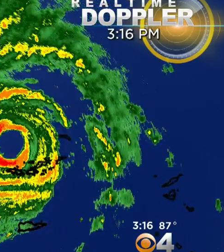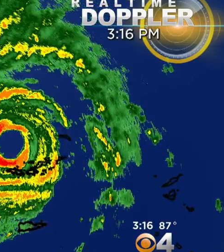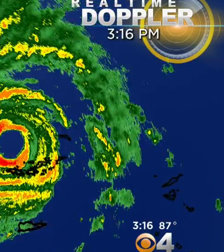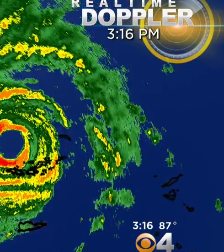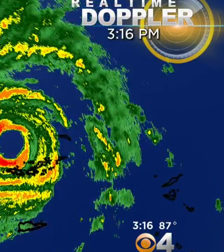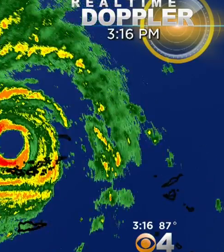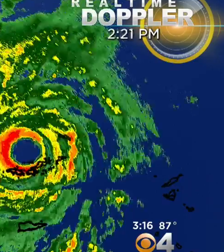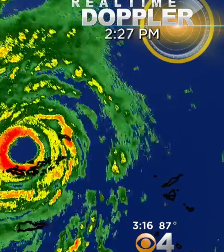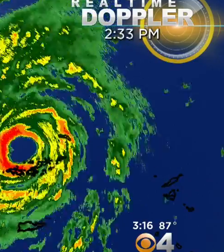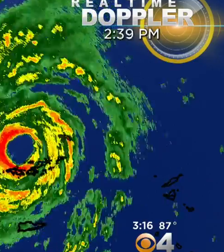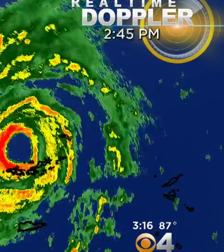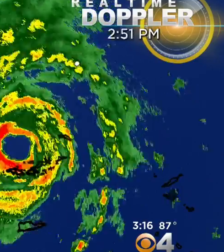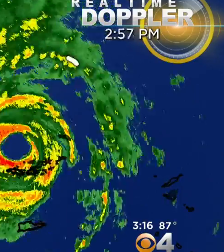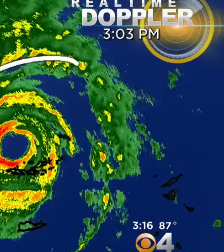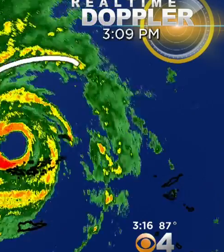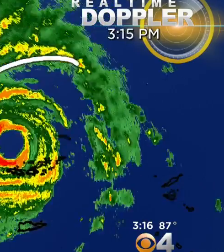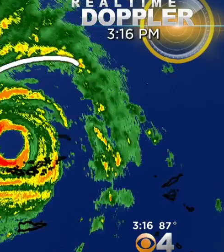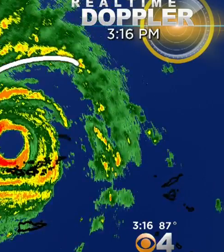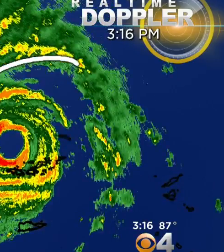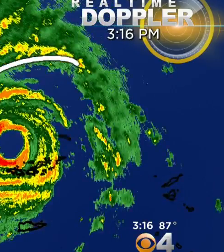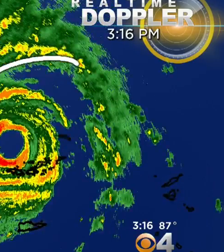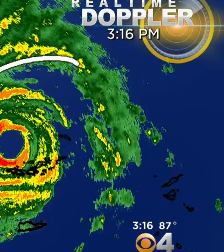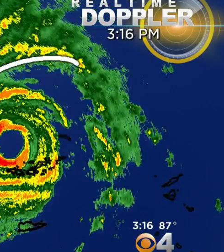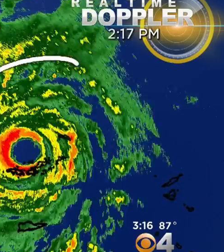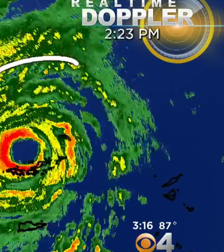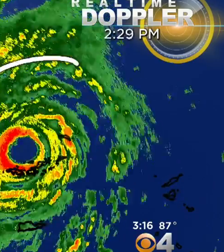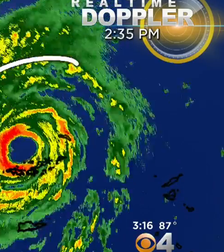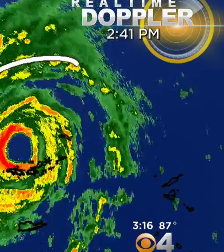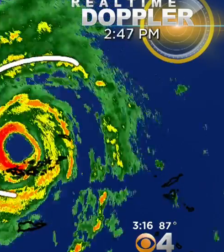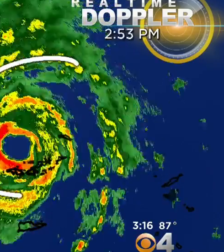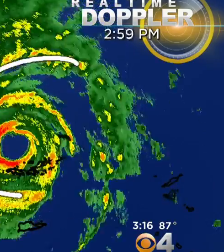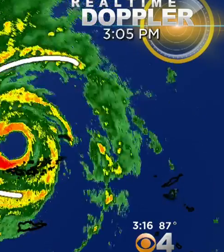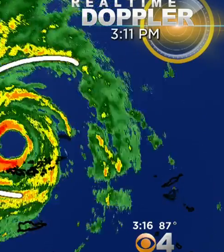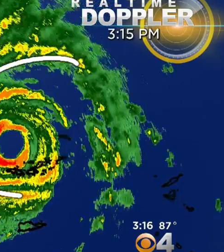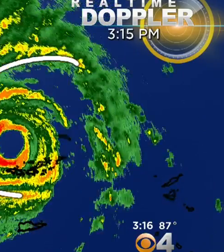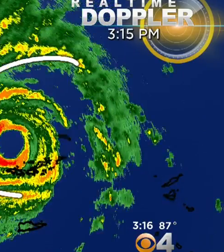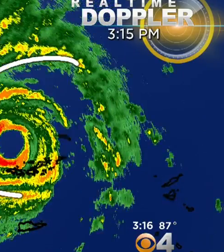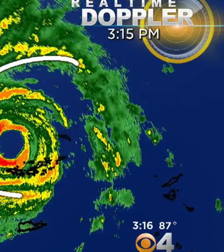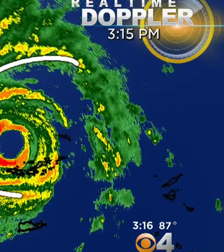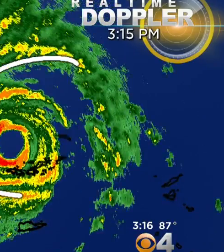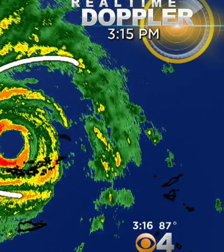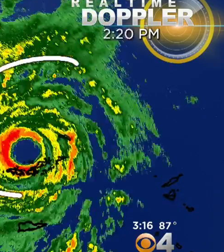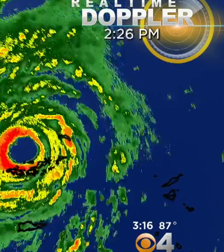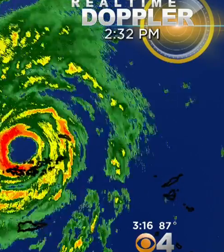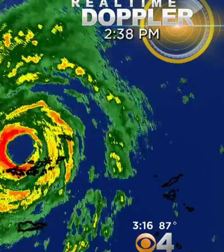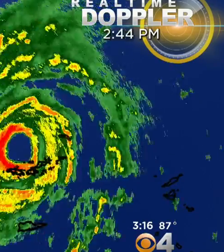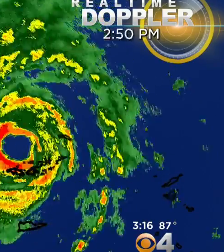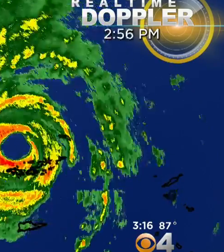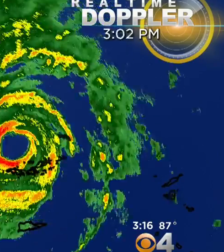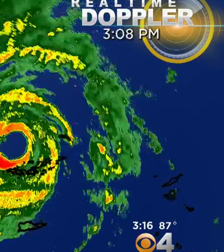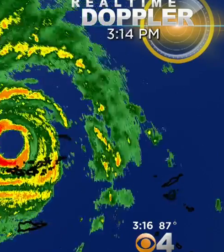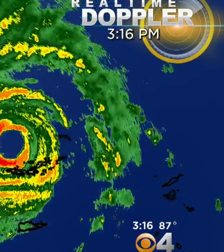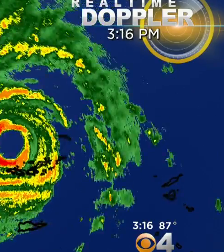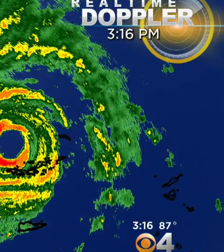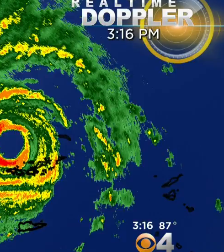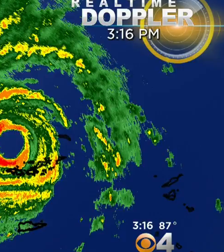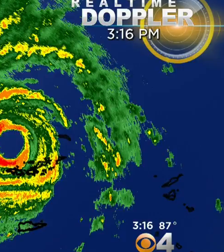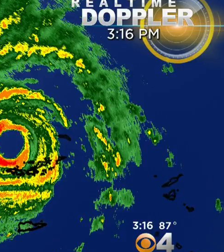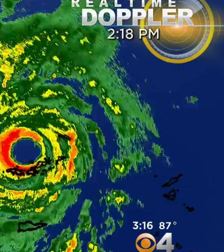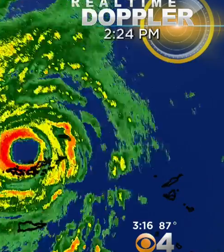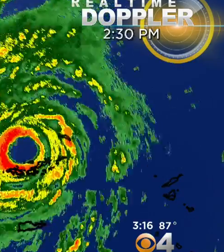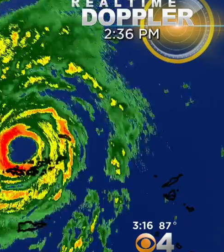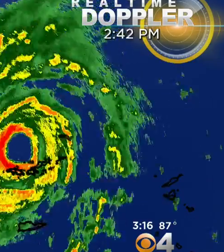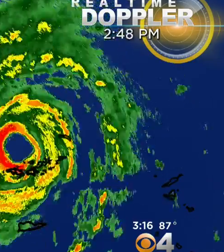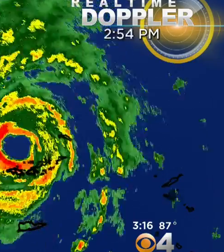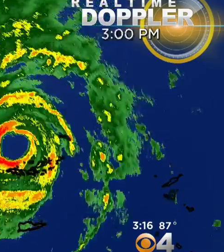Category 5 hurricane. Now, these bands out here, these bands contain hurricane force wind gusts. These are wind gusts over